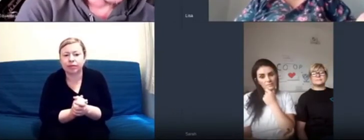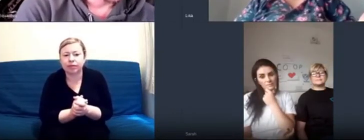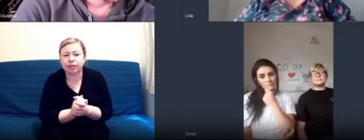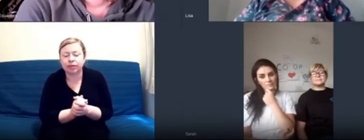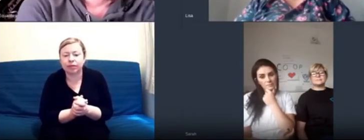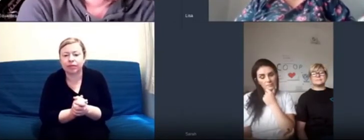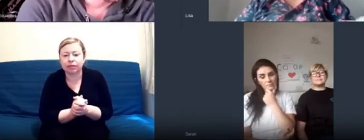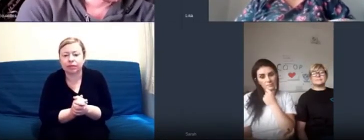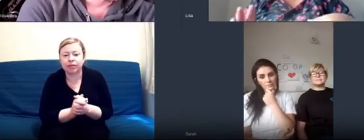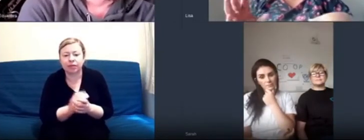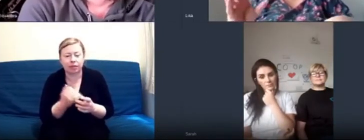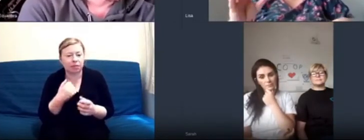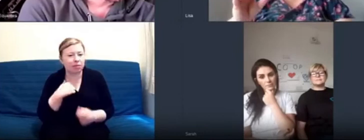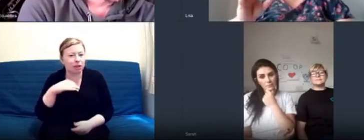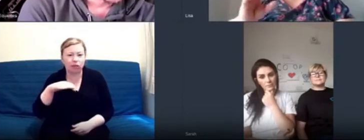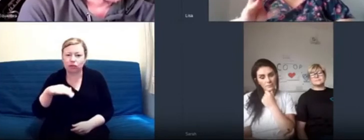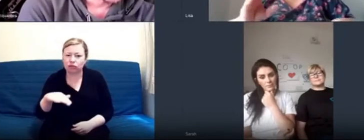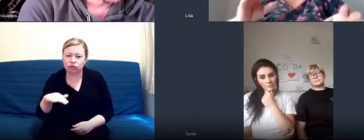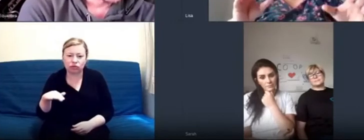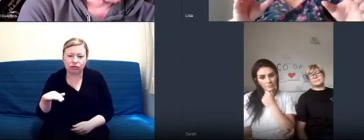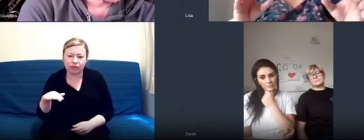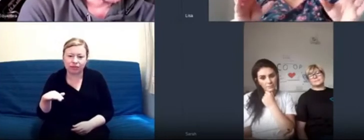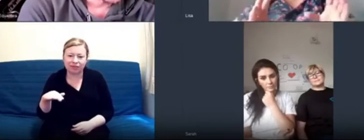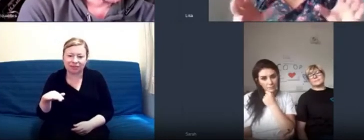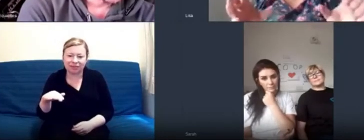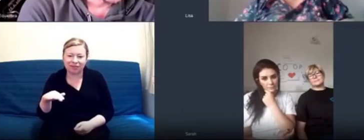but with my child, it was,